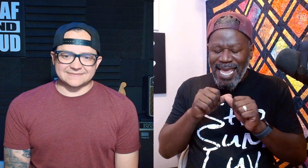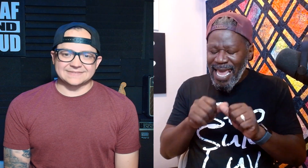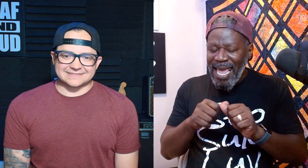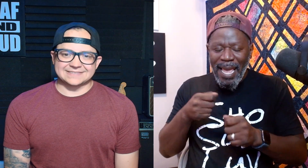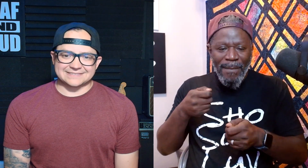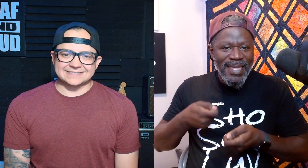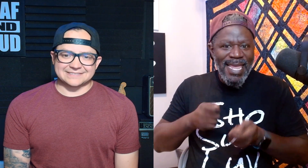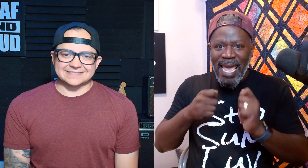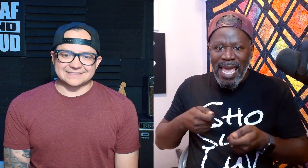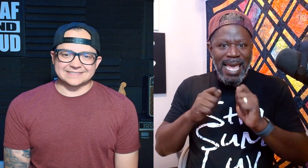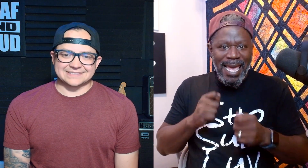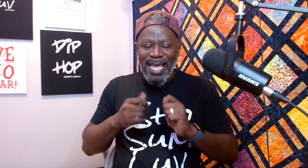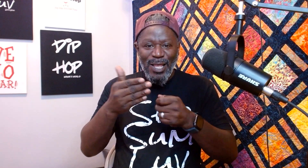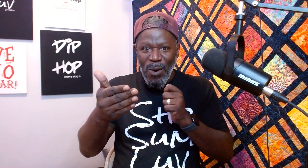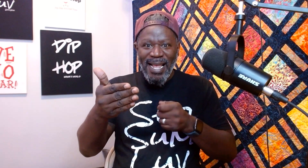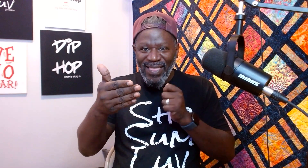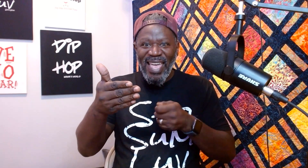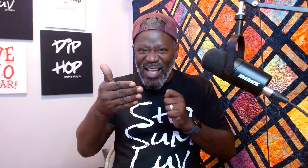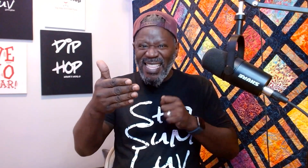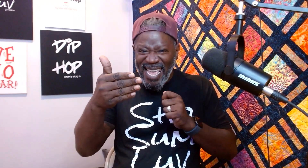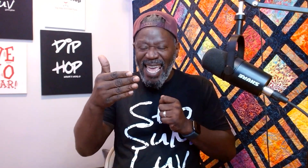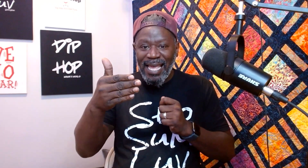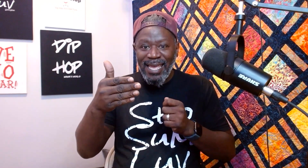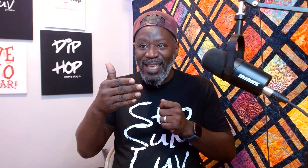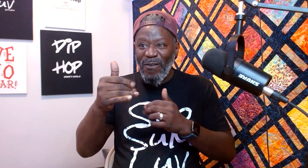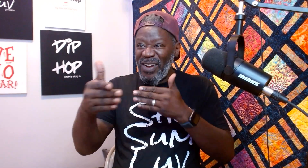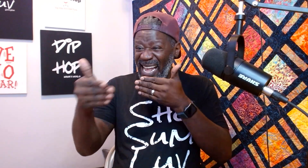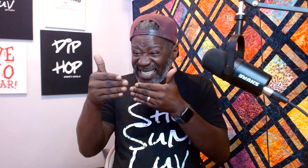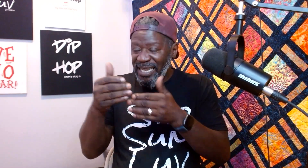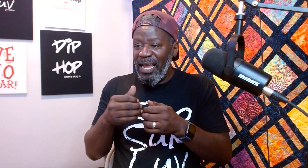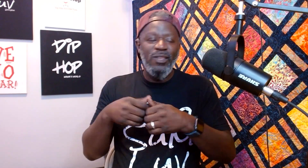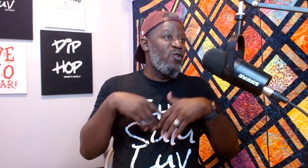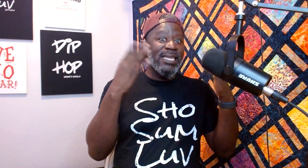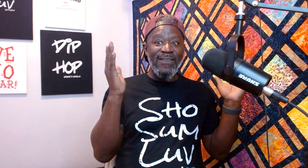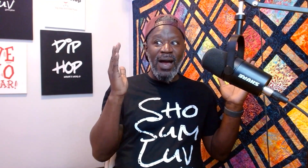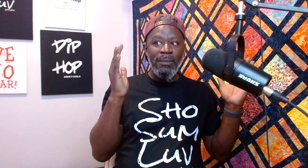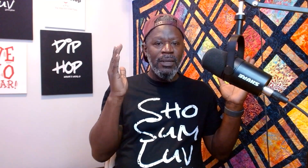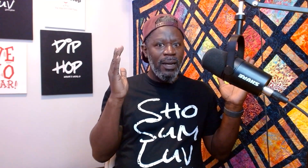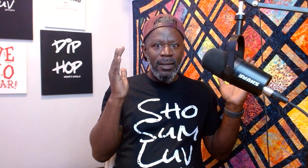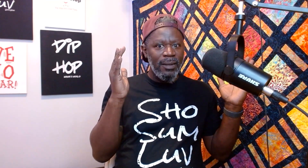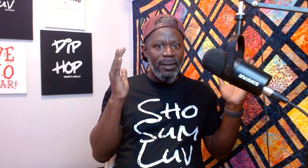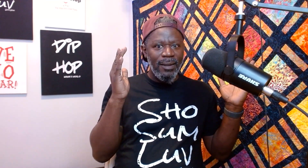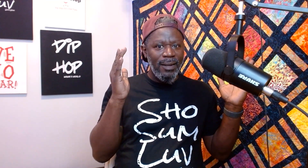just keep digging. You'll get there, digging. And you feel like, and you just give up.